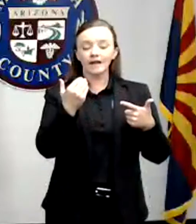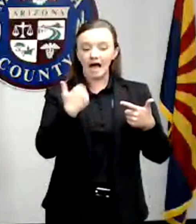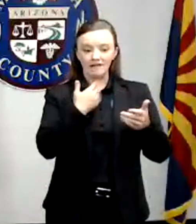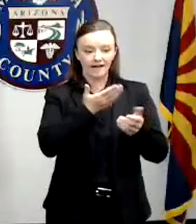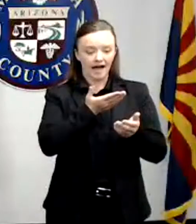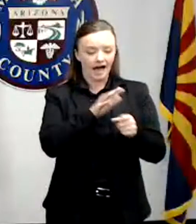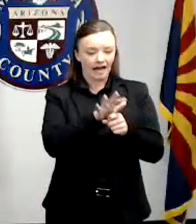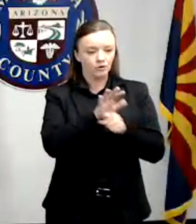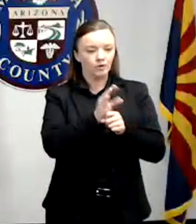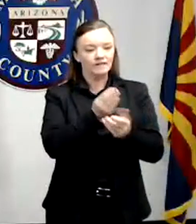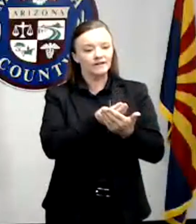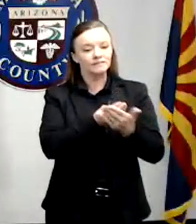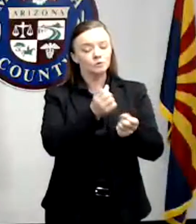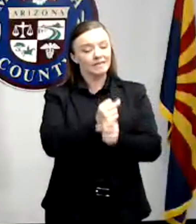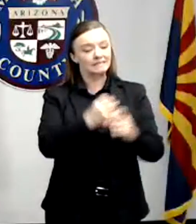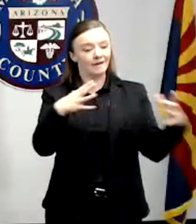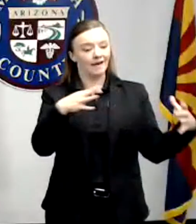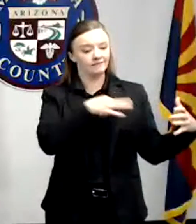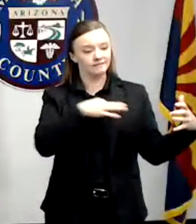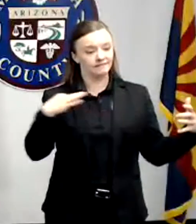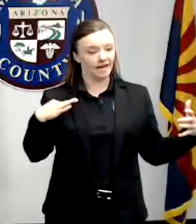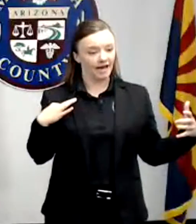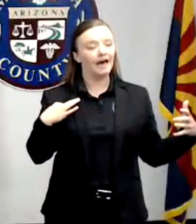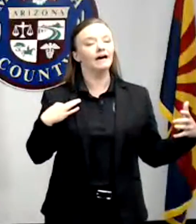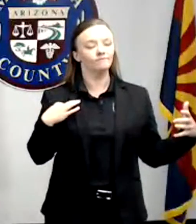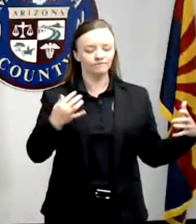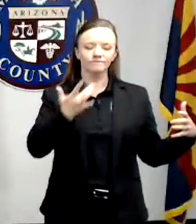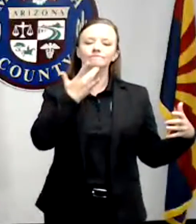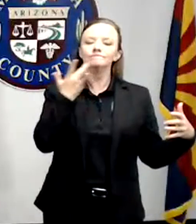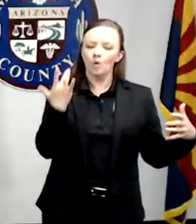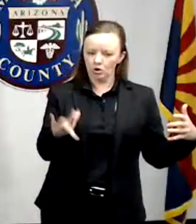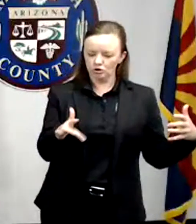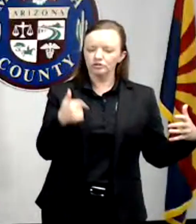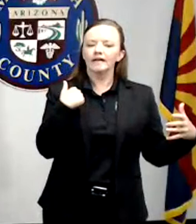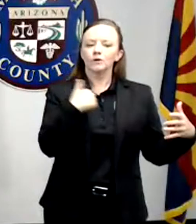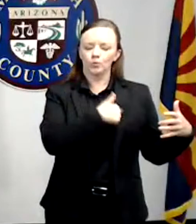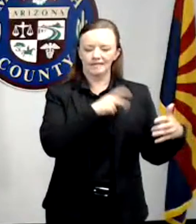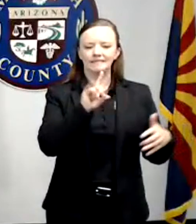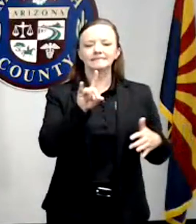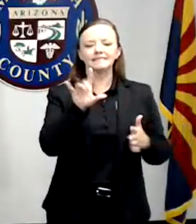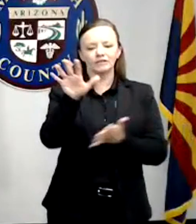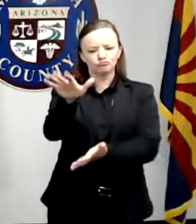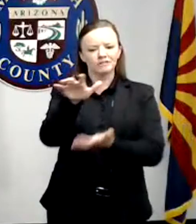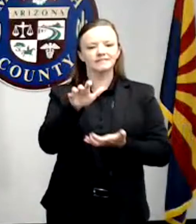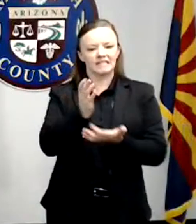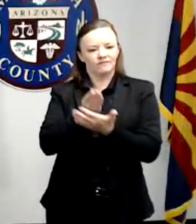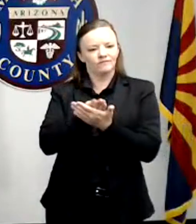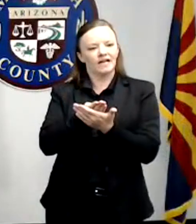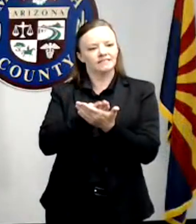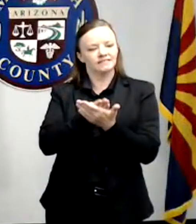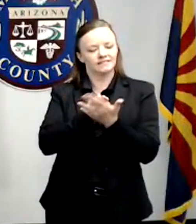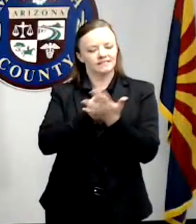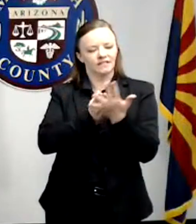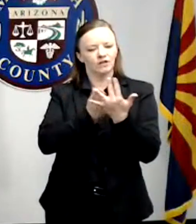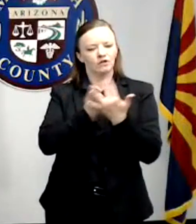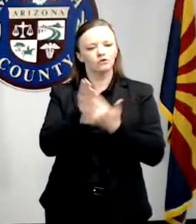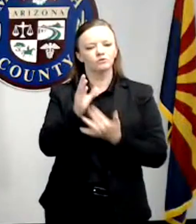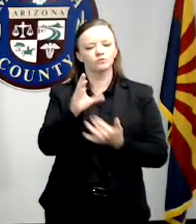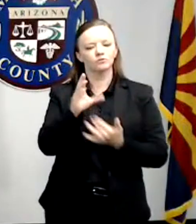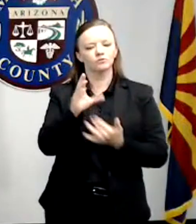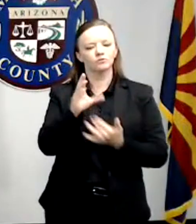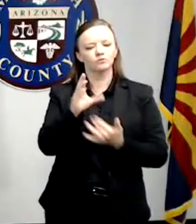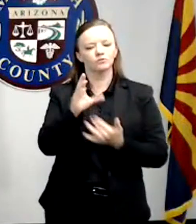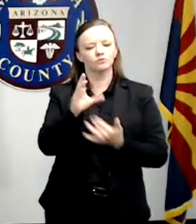And regarding whether we have adequate funding to expand our capacity, we are fortunate that we have received some funding through